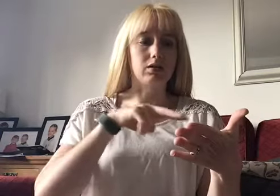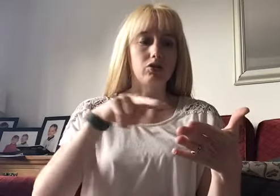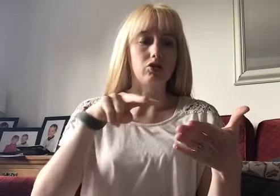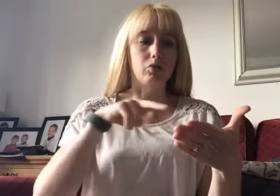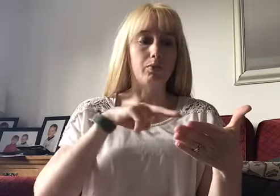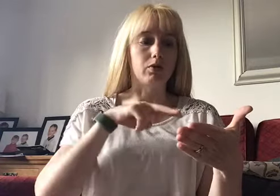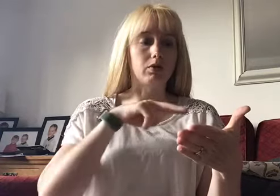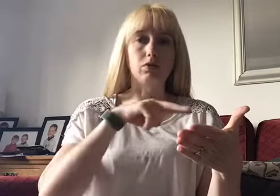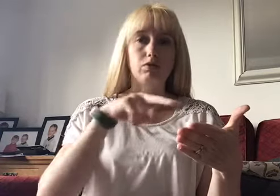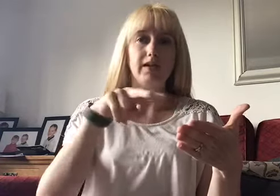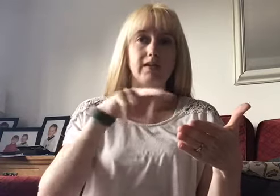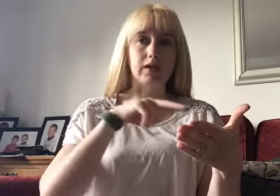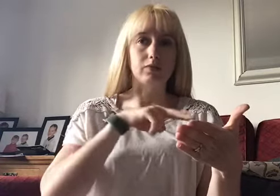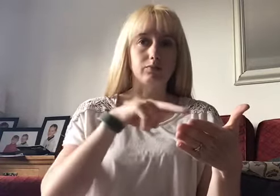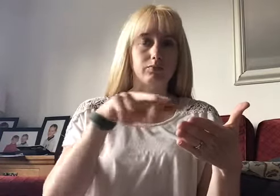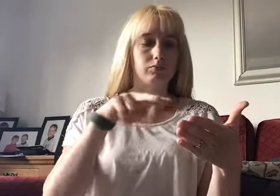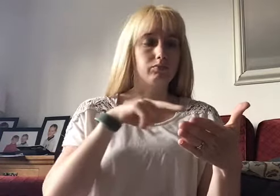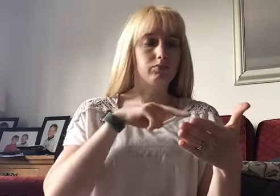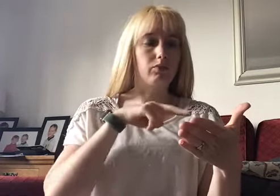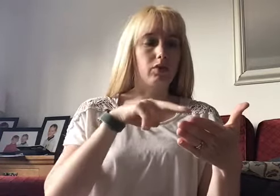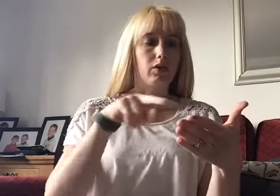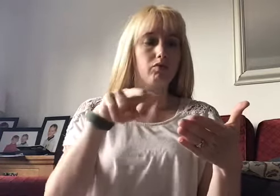your book. Reading.